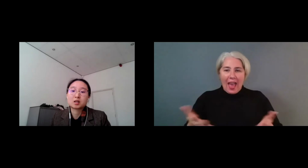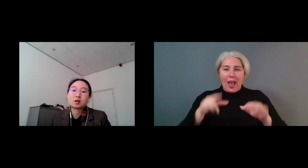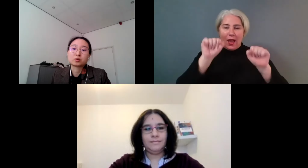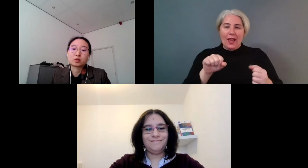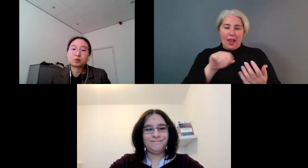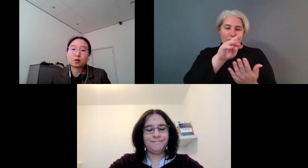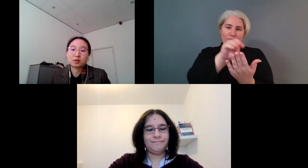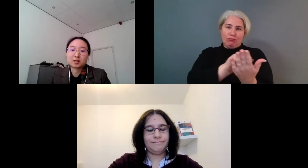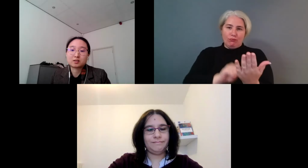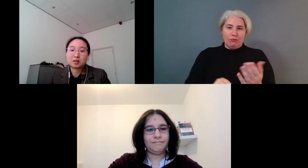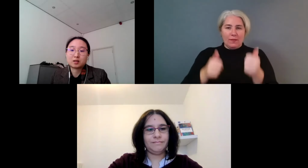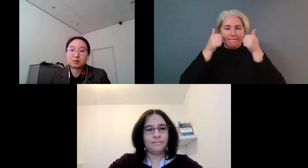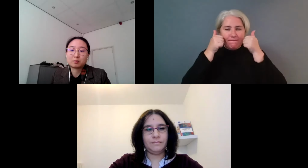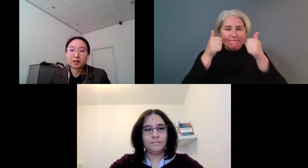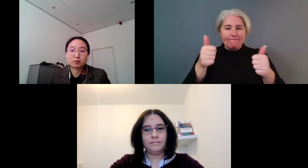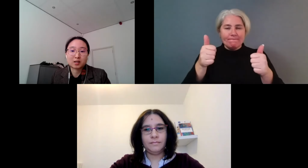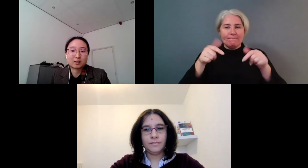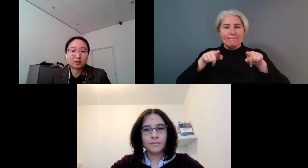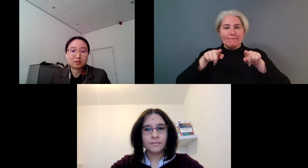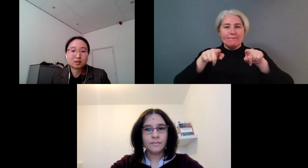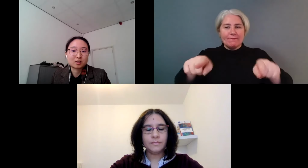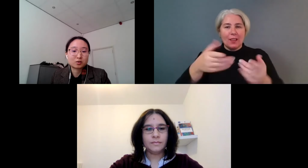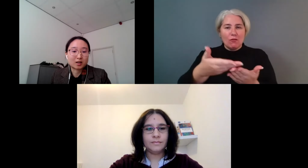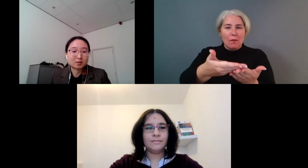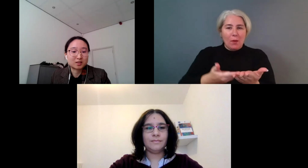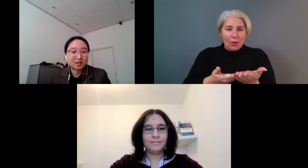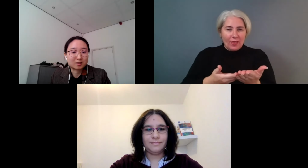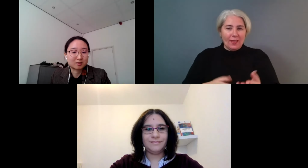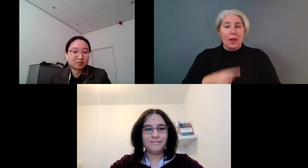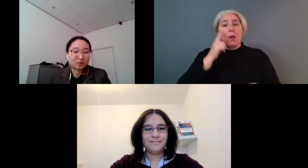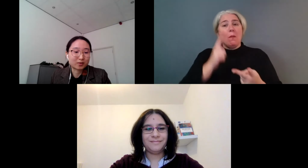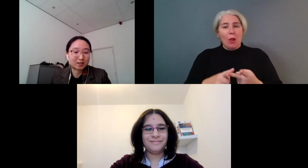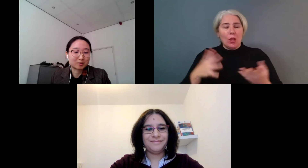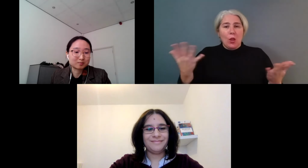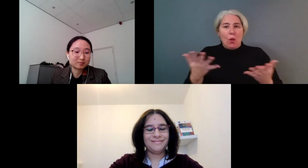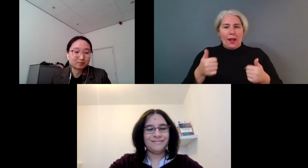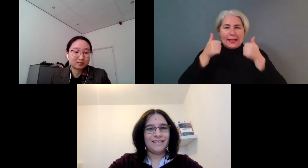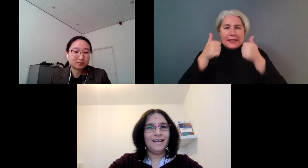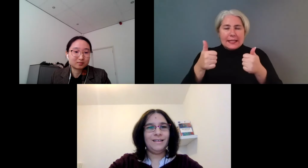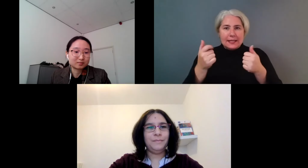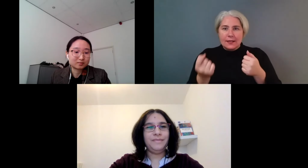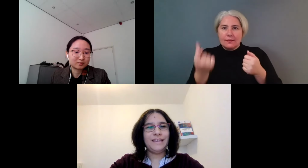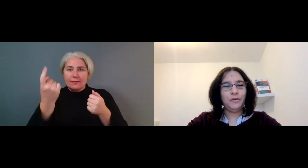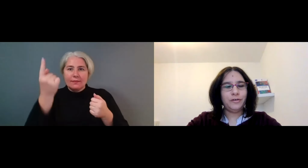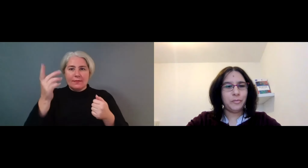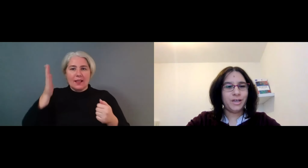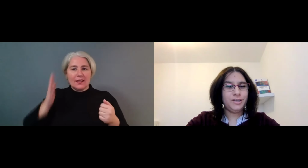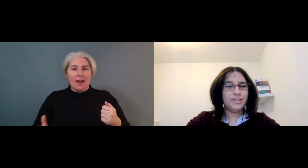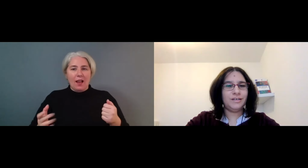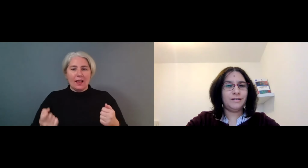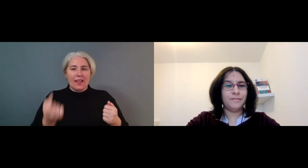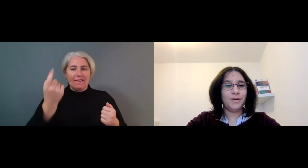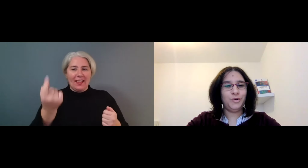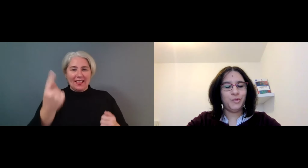report, also organize impactful side events. Dragana, please take the floor. Thank you. Thank you very